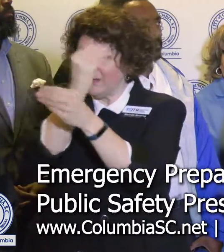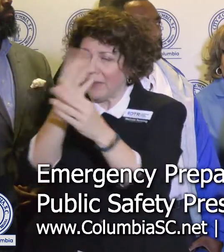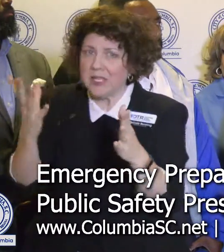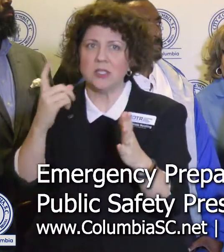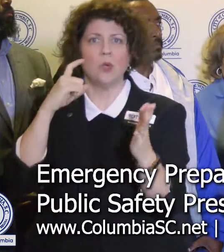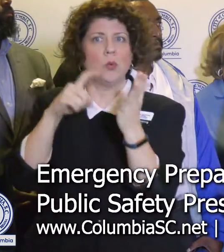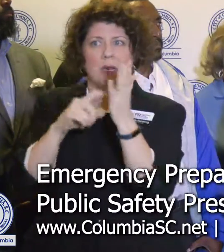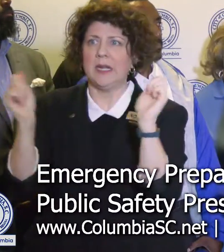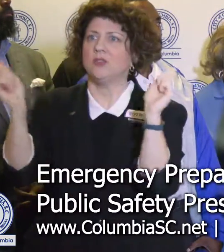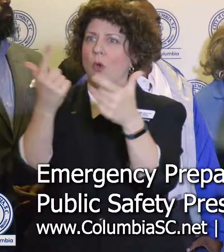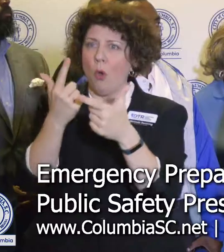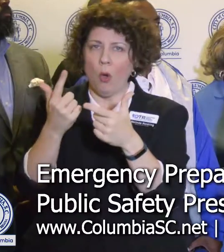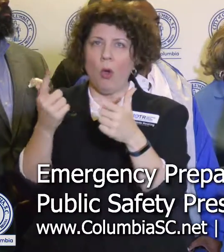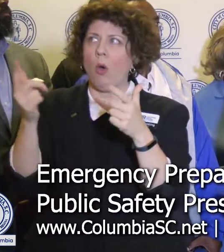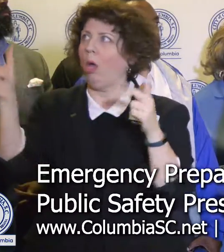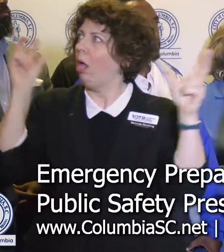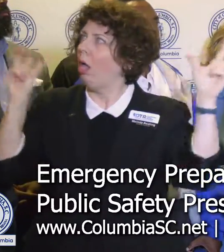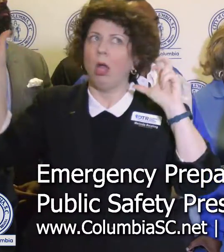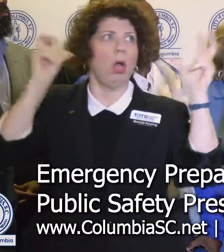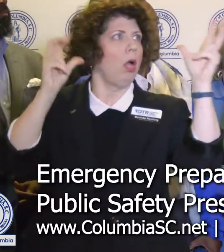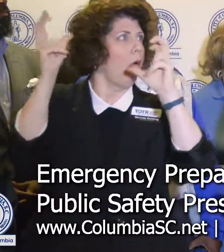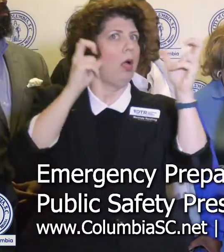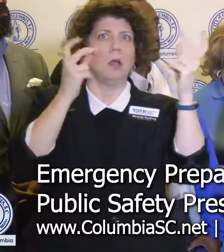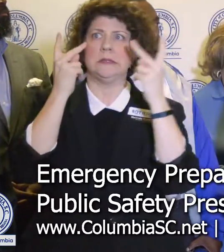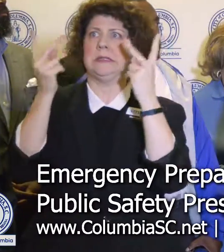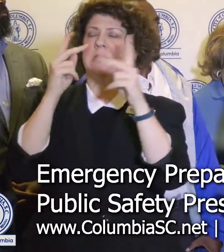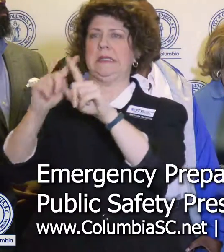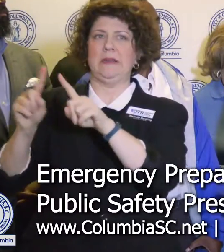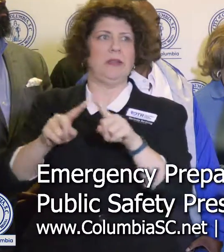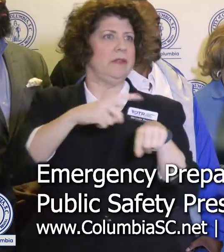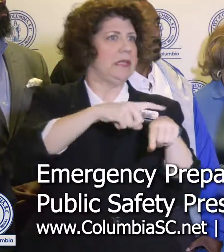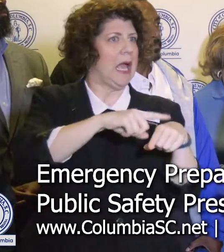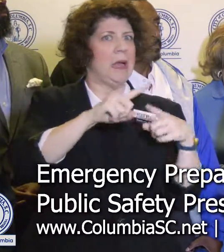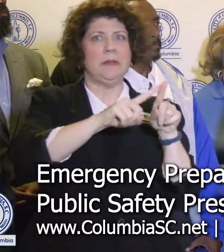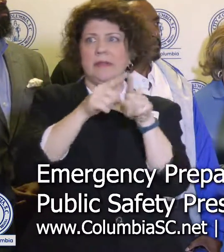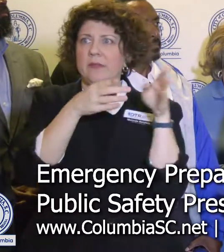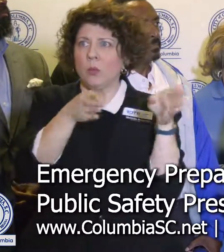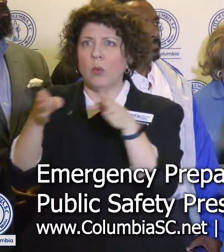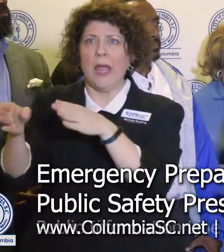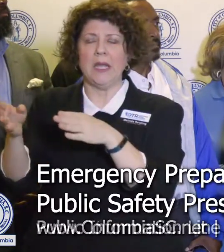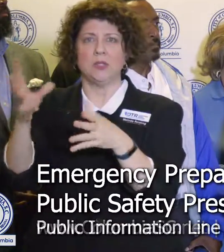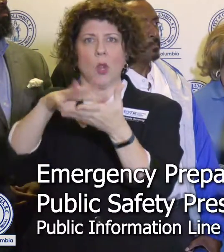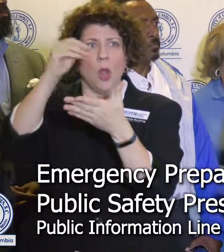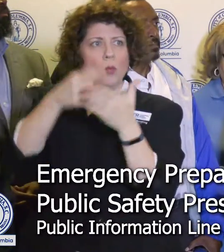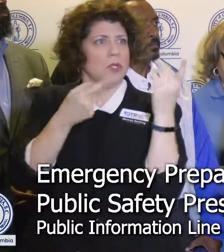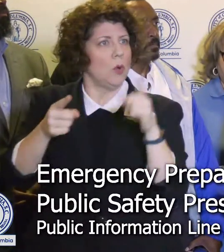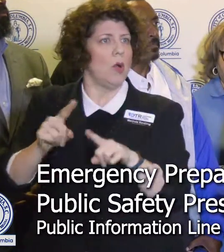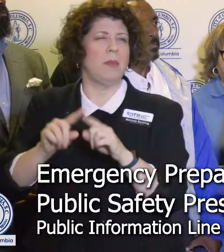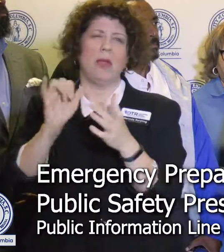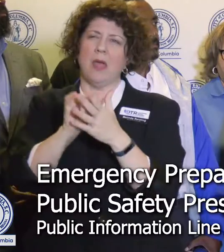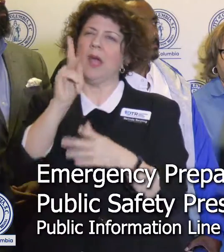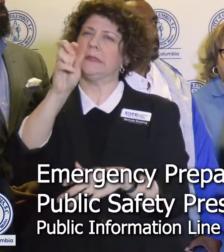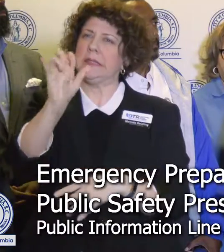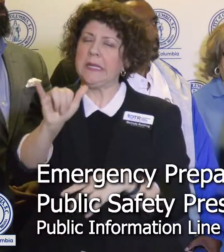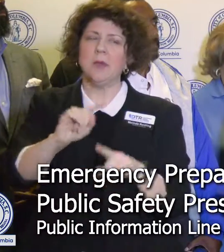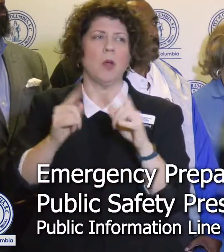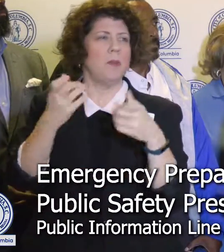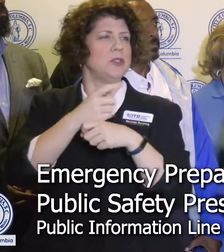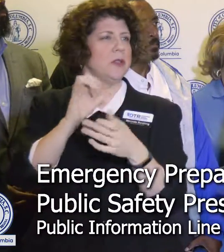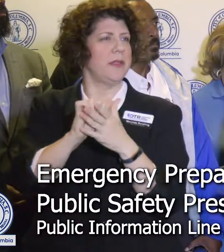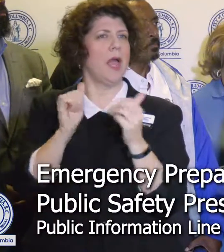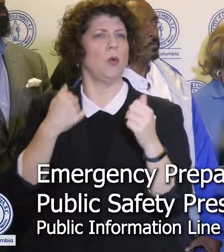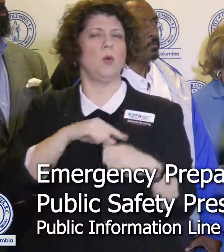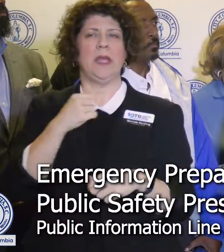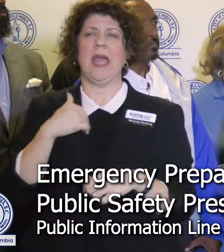all get our information from different sources at different times and in different ways right now, is the key. So we wanted to make sure that at very least we